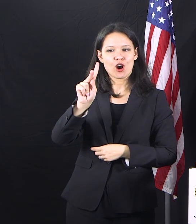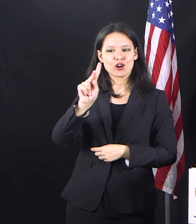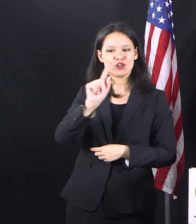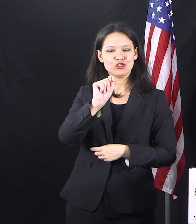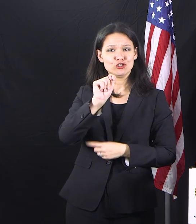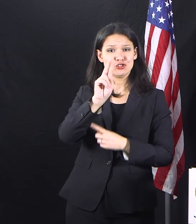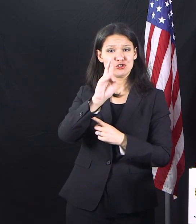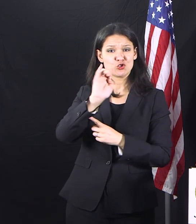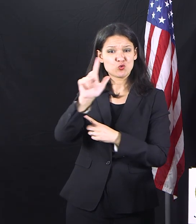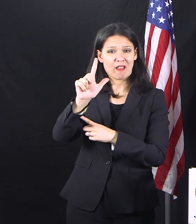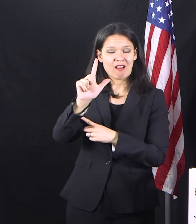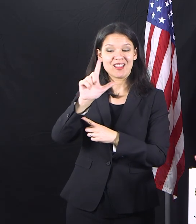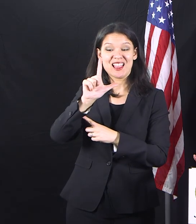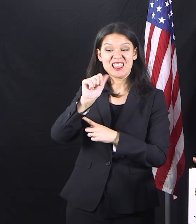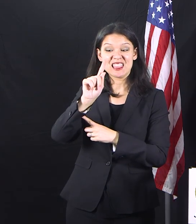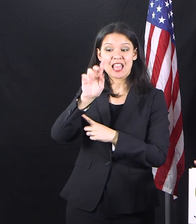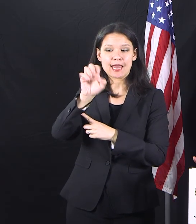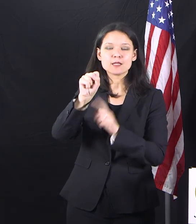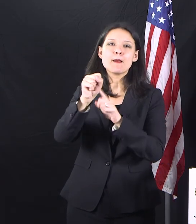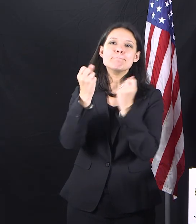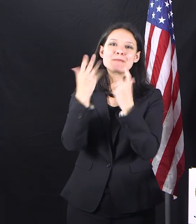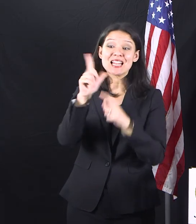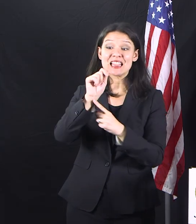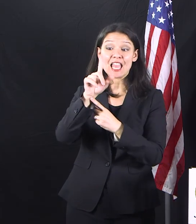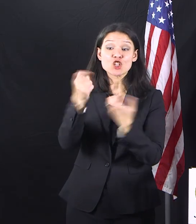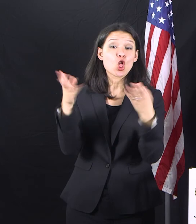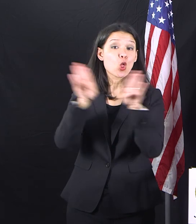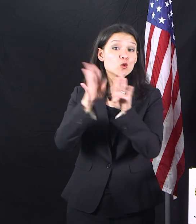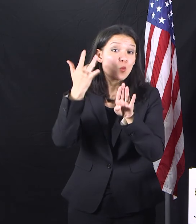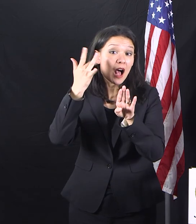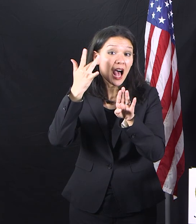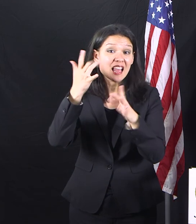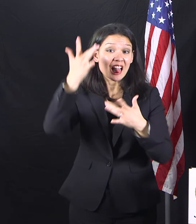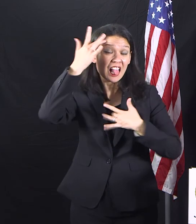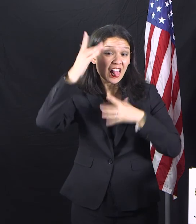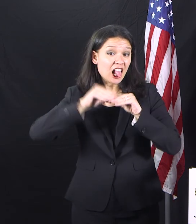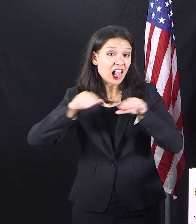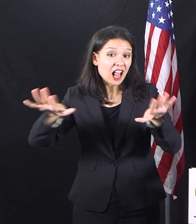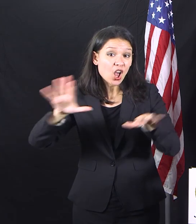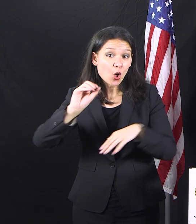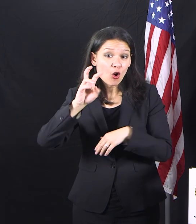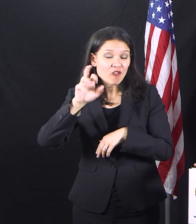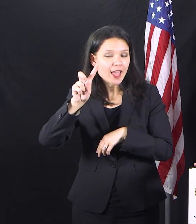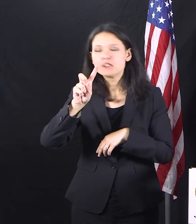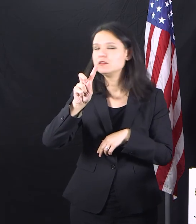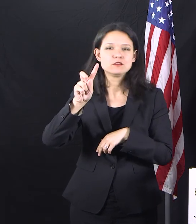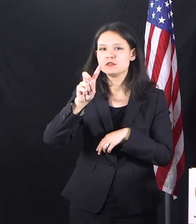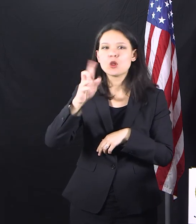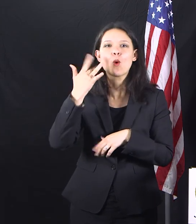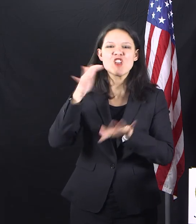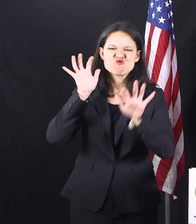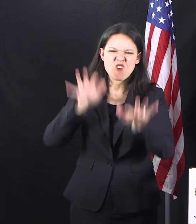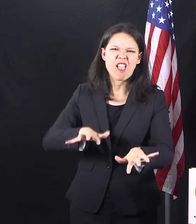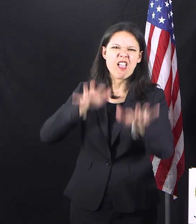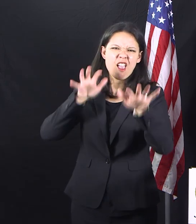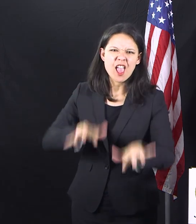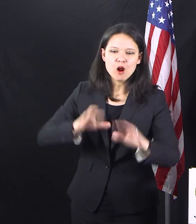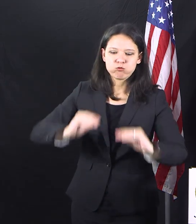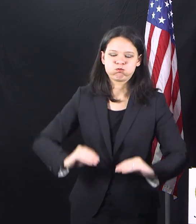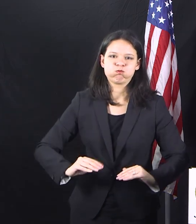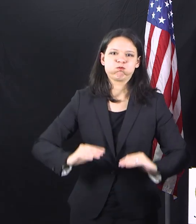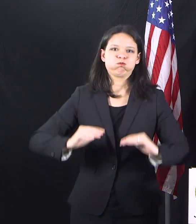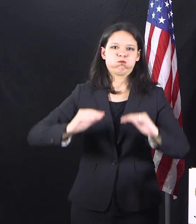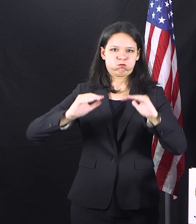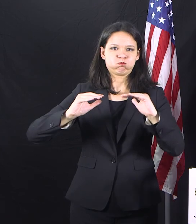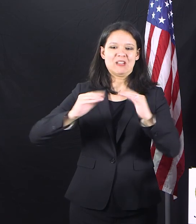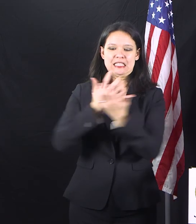lakes. Many of our lakes are closed not because of COVID-19, but rather because of the heavy rains we've had and the